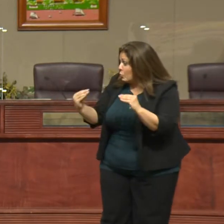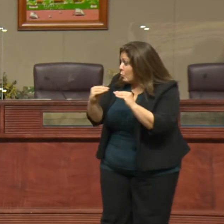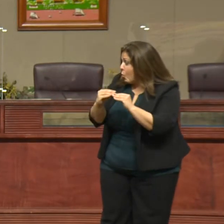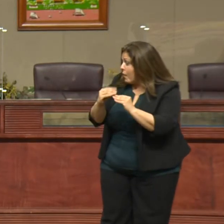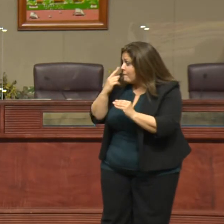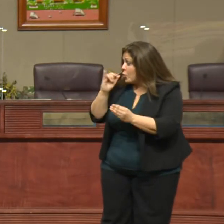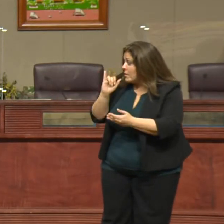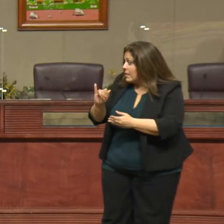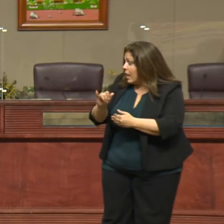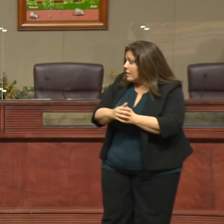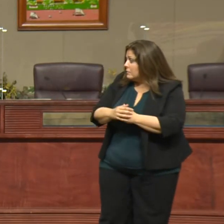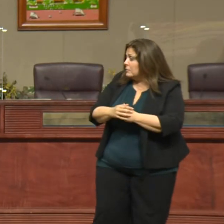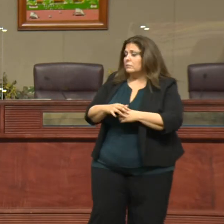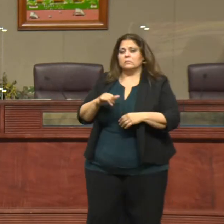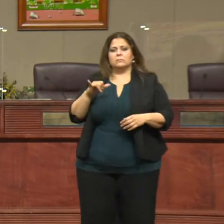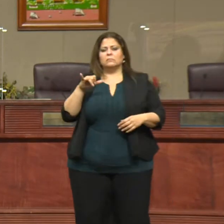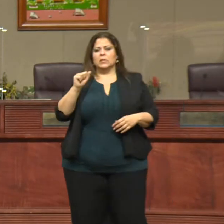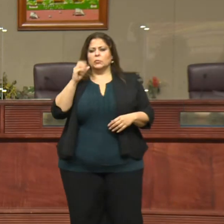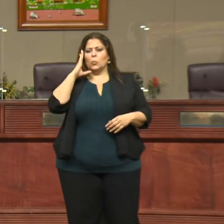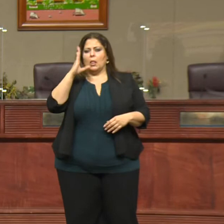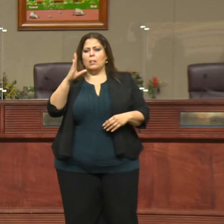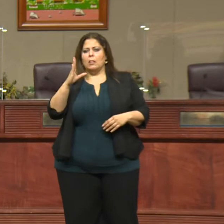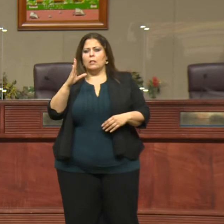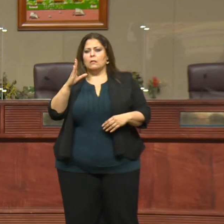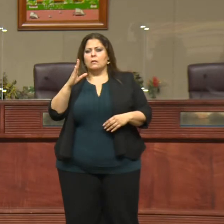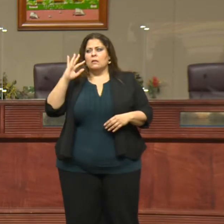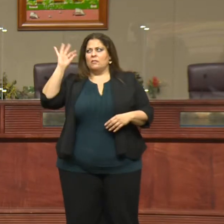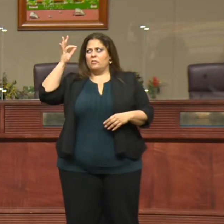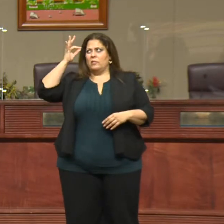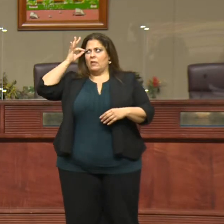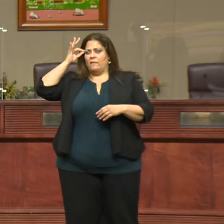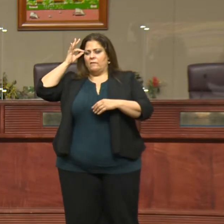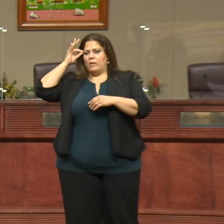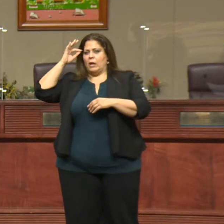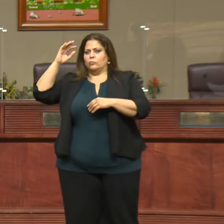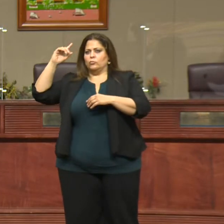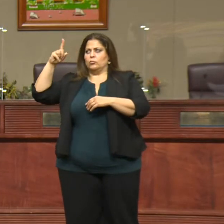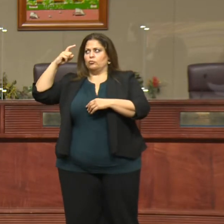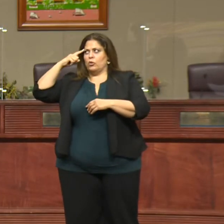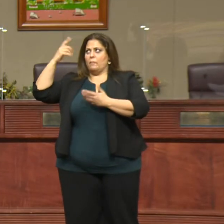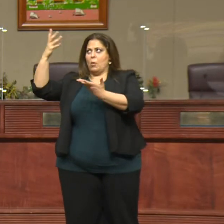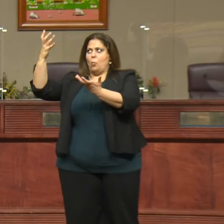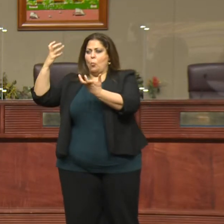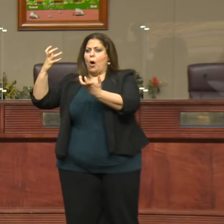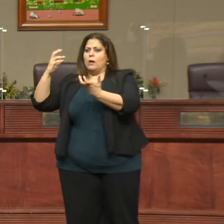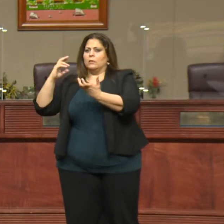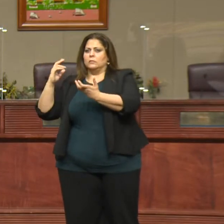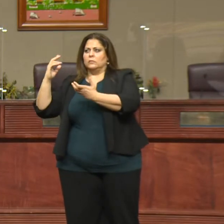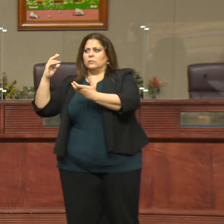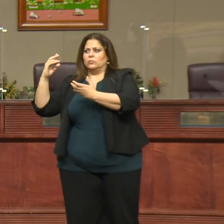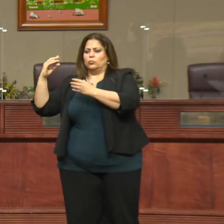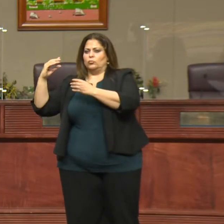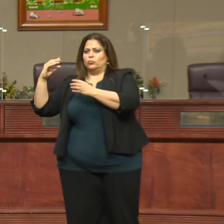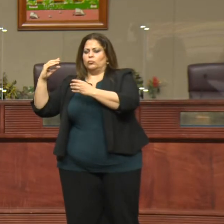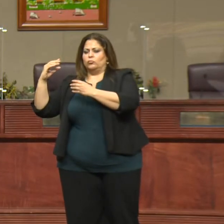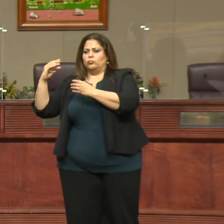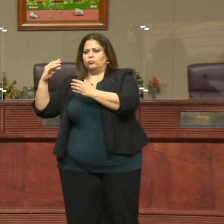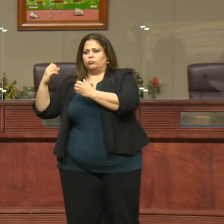future? We do. There has been a push from the federal level to increase the surveillance for these